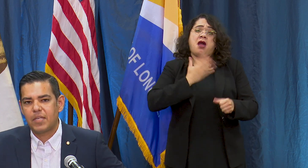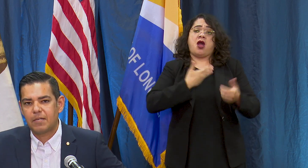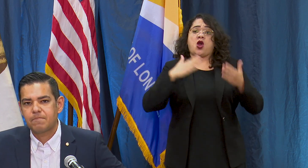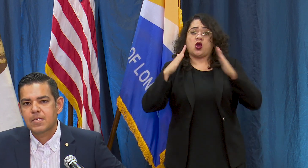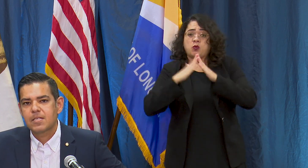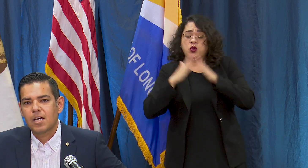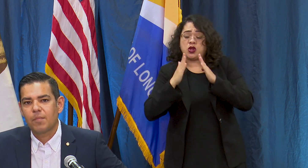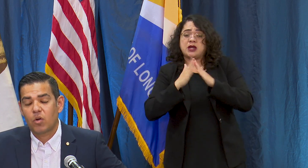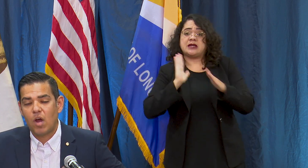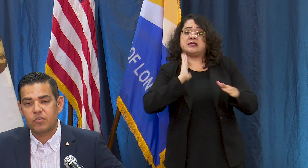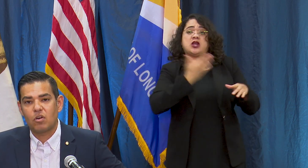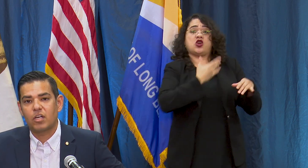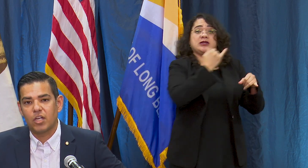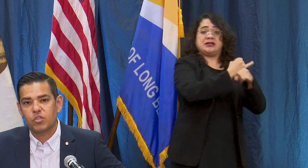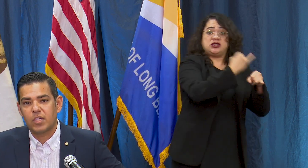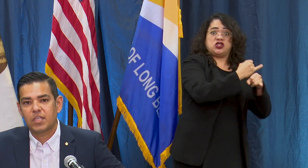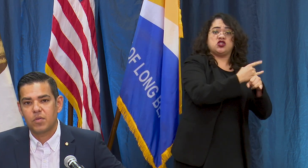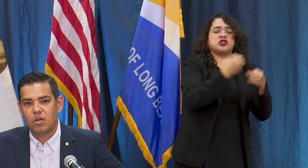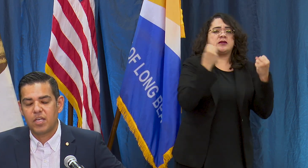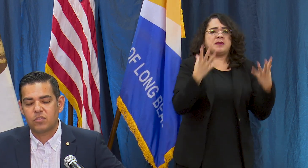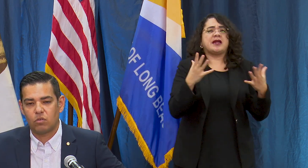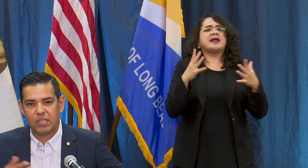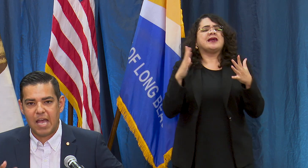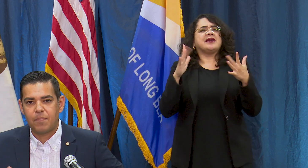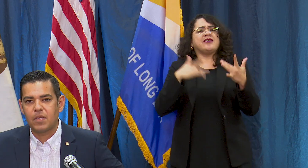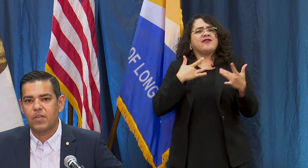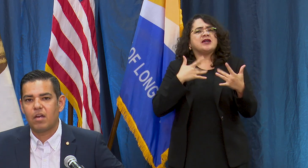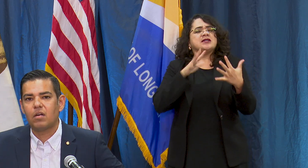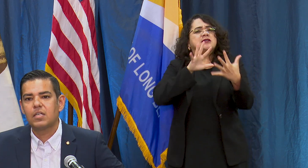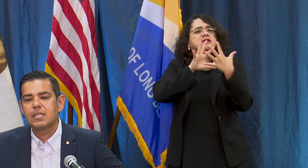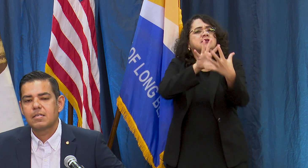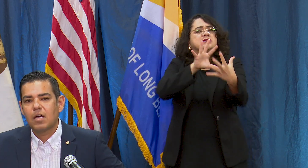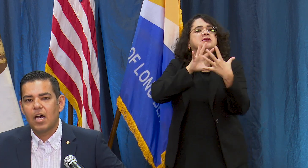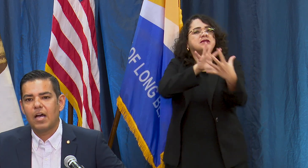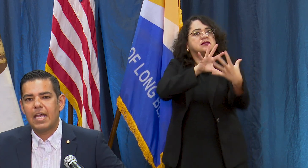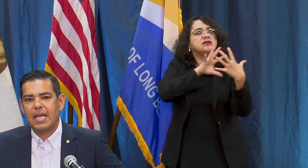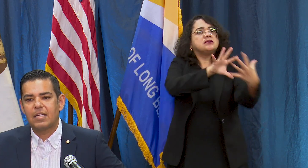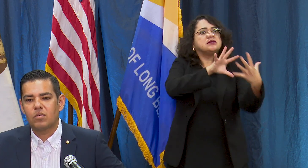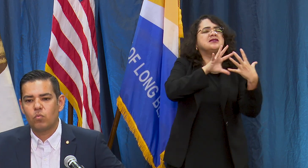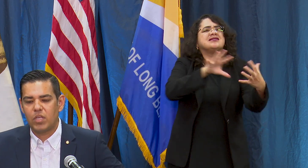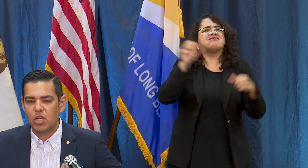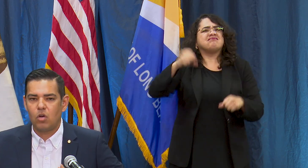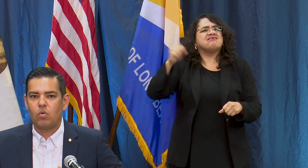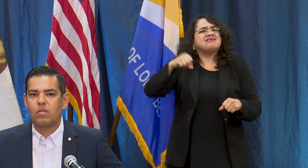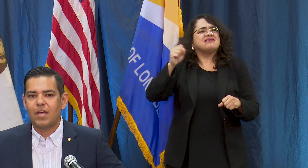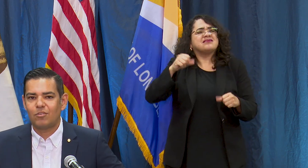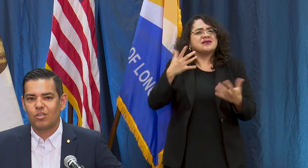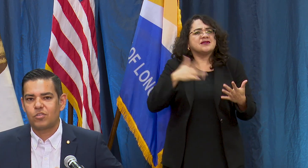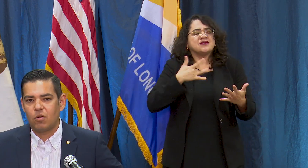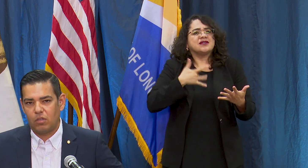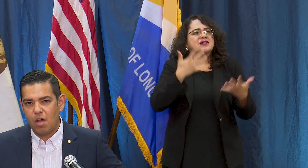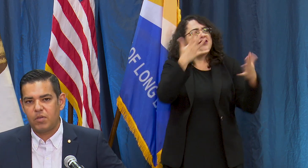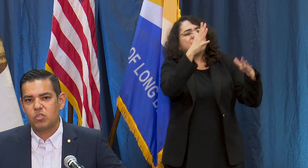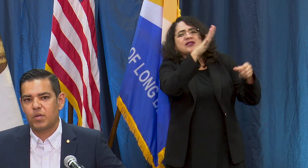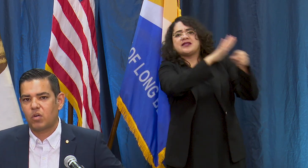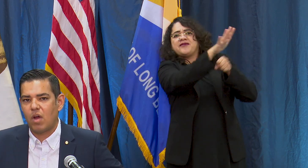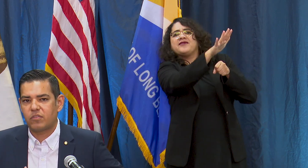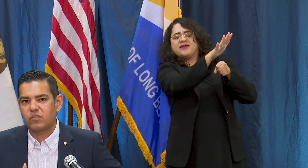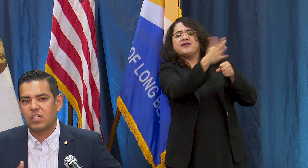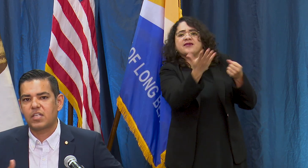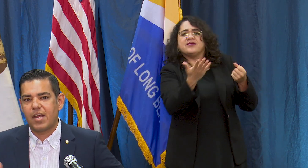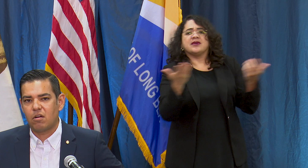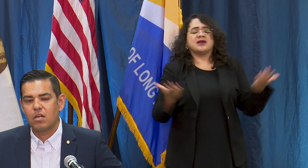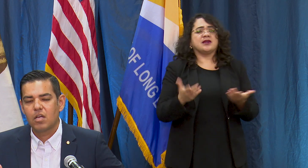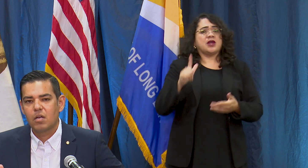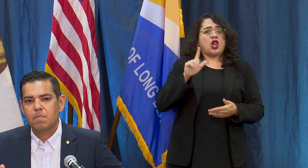is happening across our country and community. It's certainly happening there. And we know, not just here in Long Beach, but